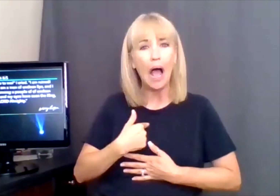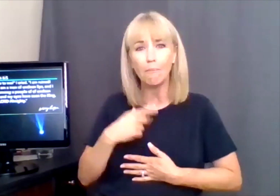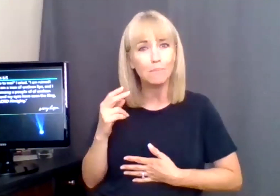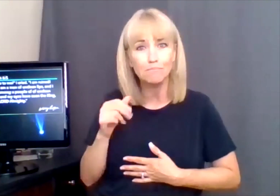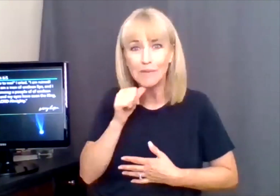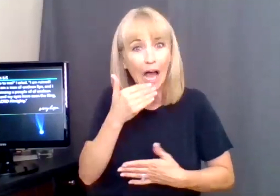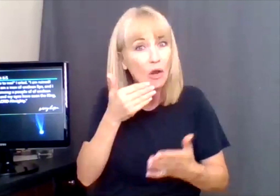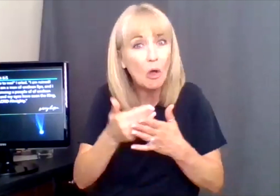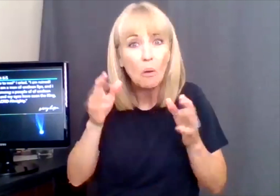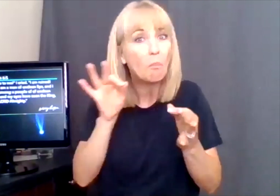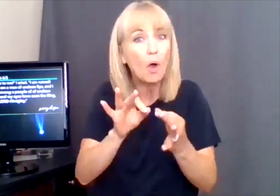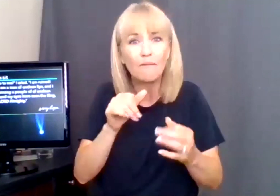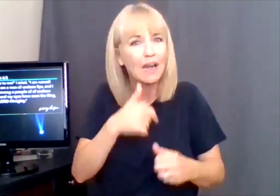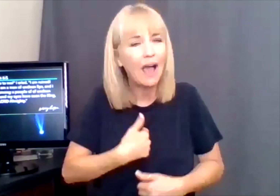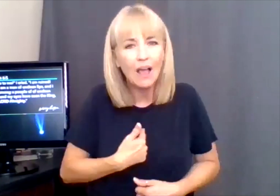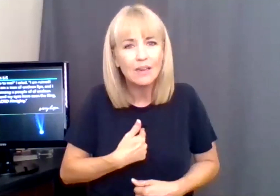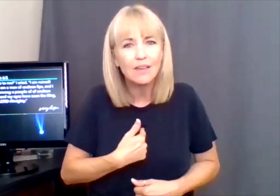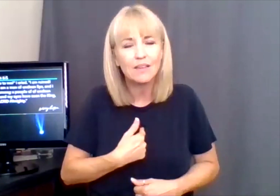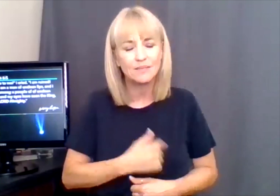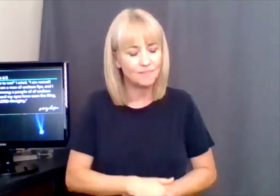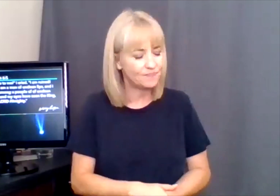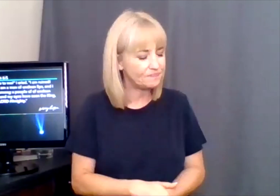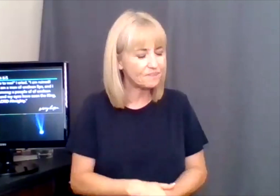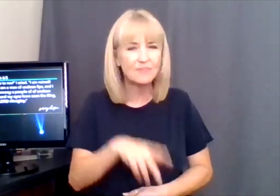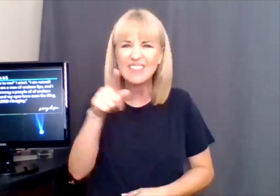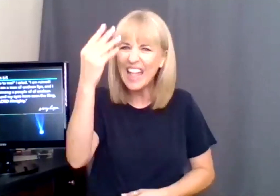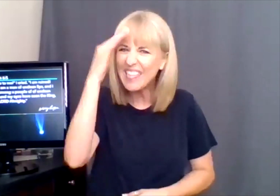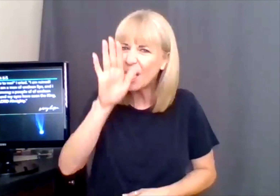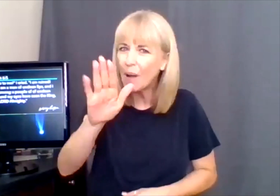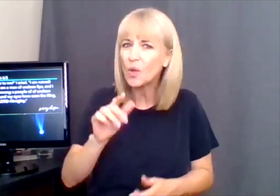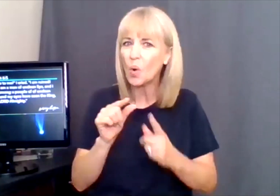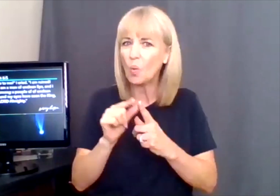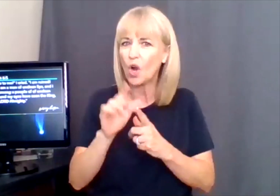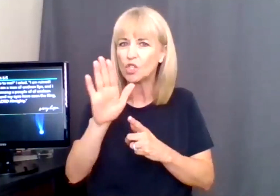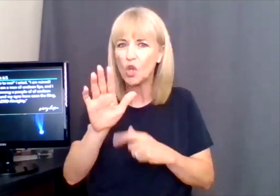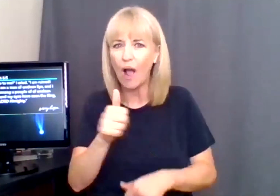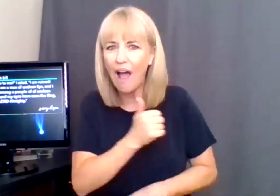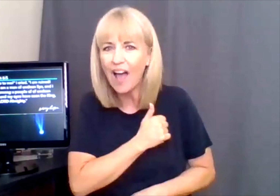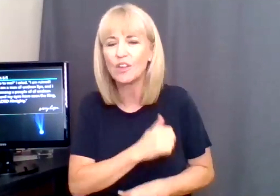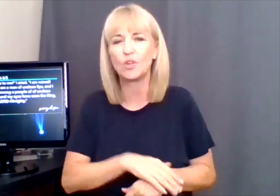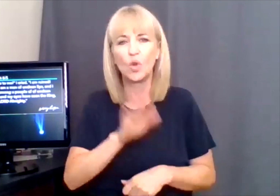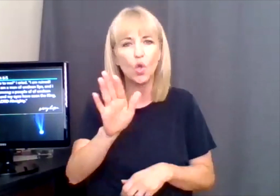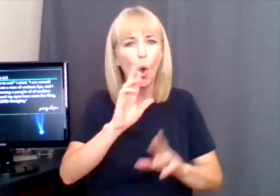think about the past month or two and my words, my attitude, my responses, the things I've